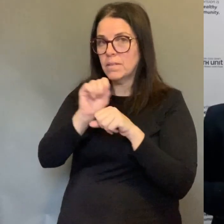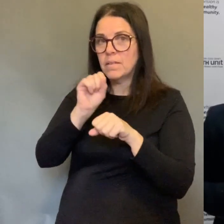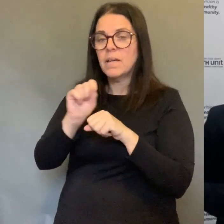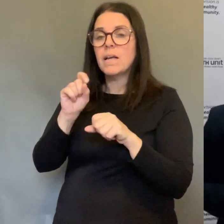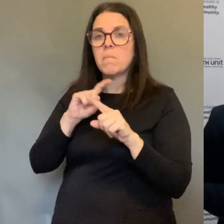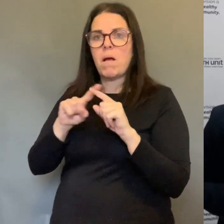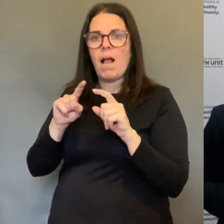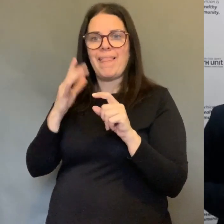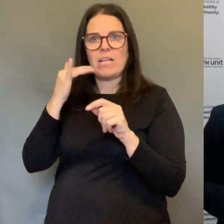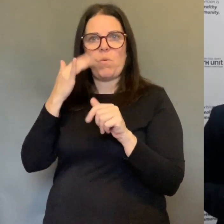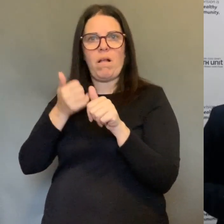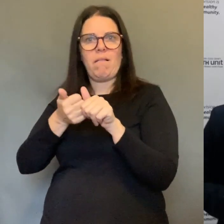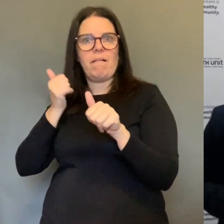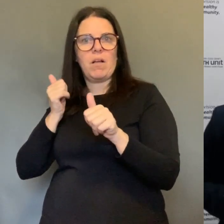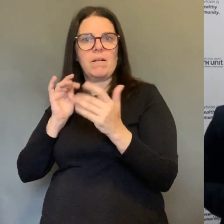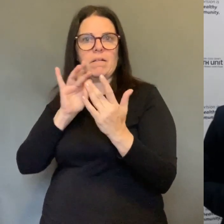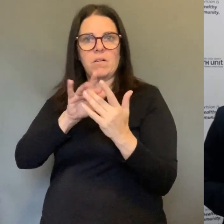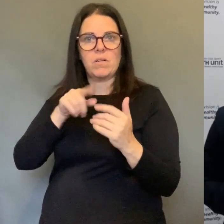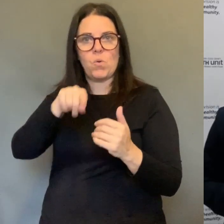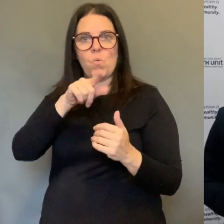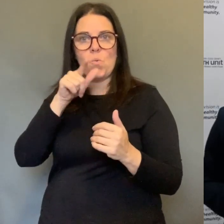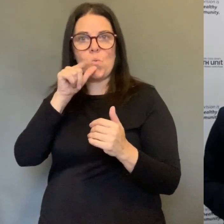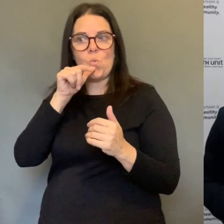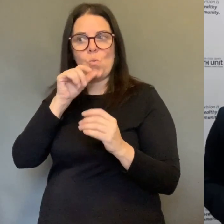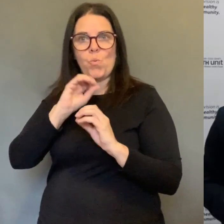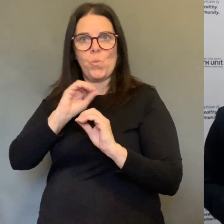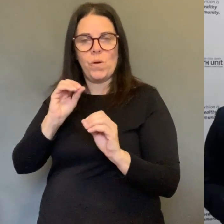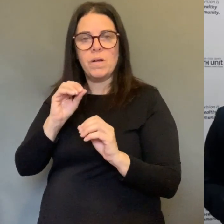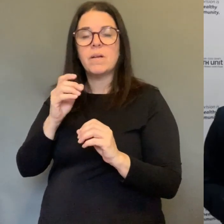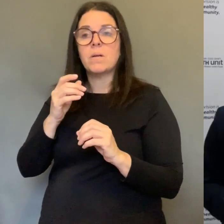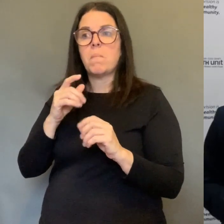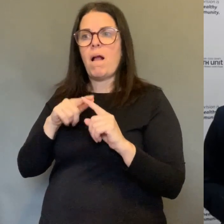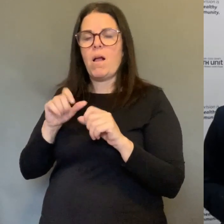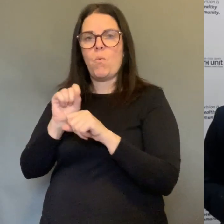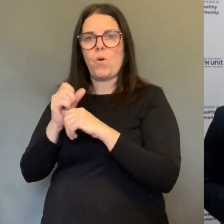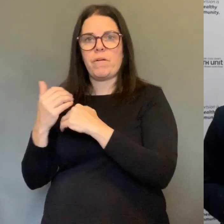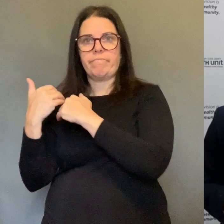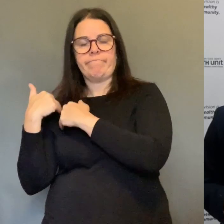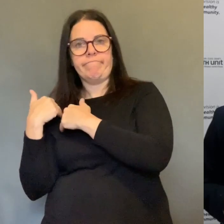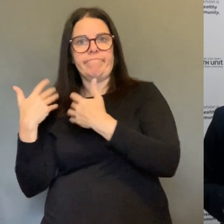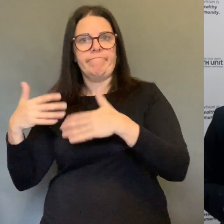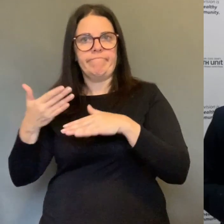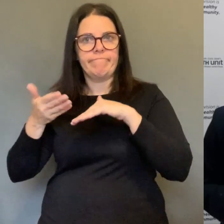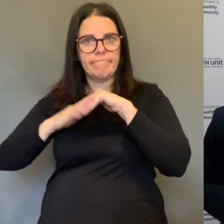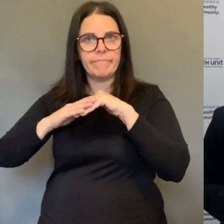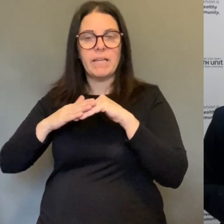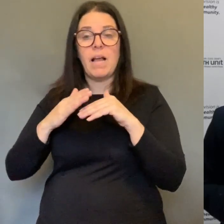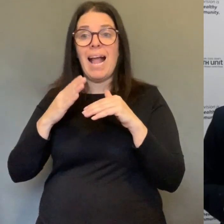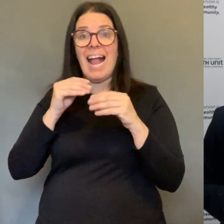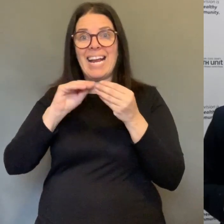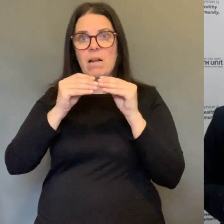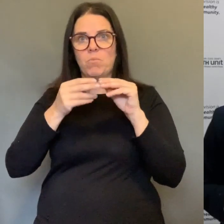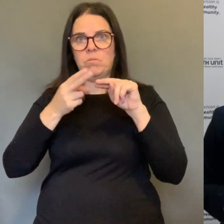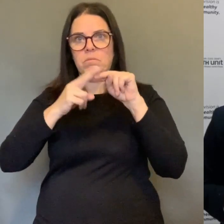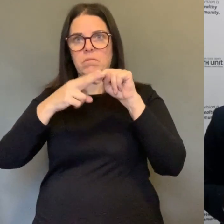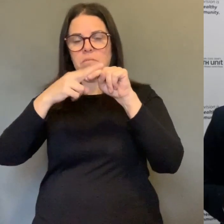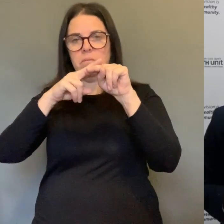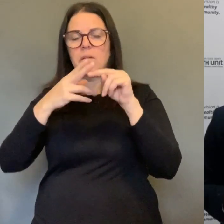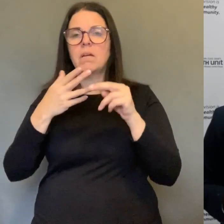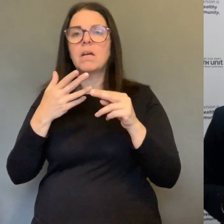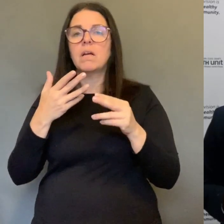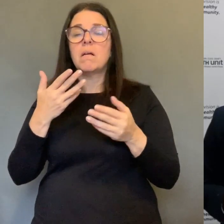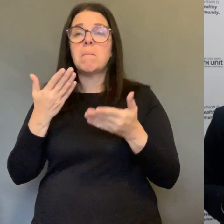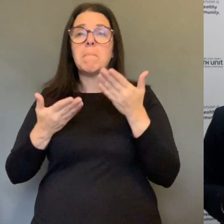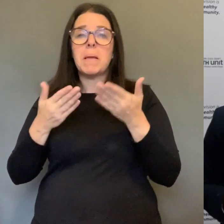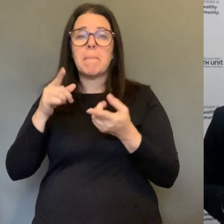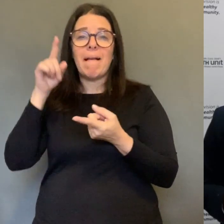work that needs to happen. You've still got public health nurses nurses going out to long-term care homes and facilities